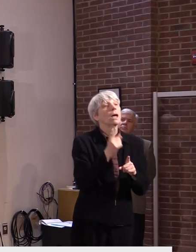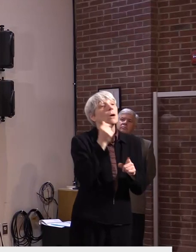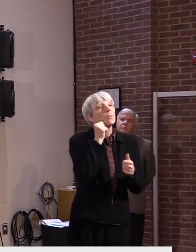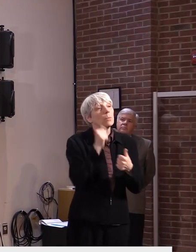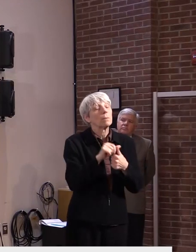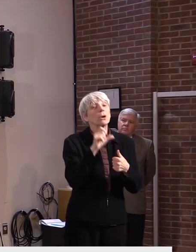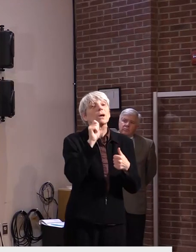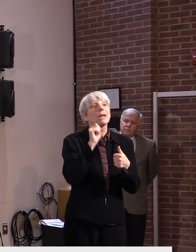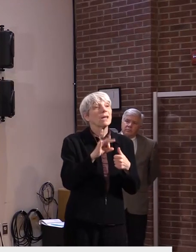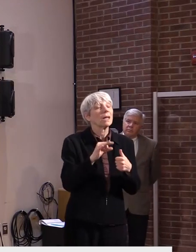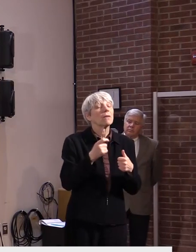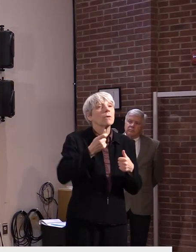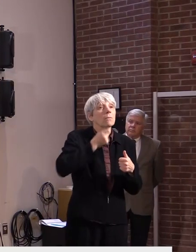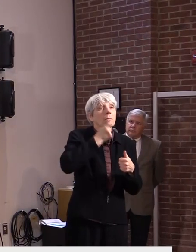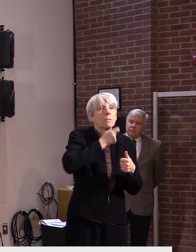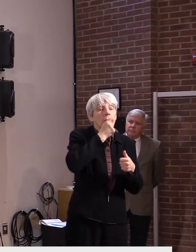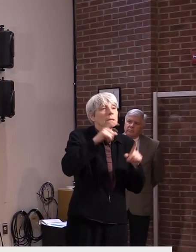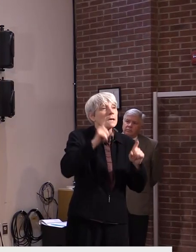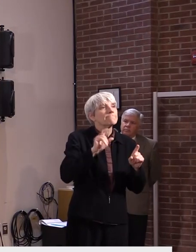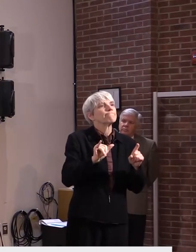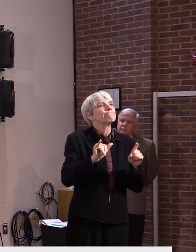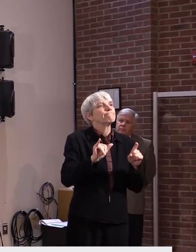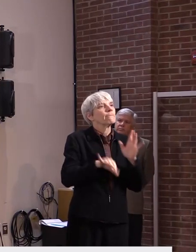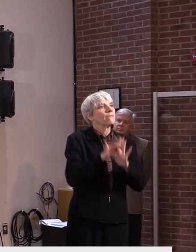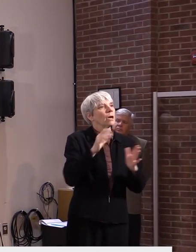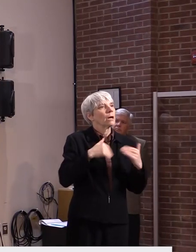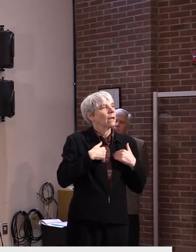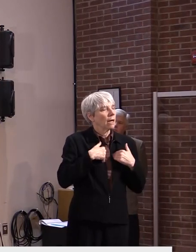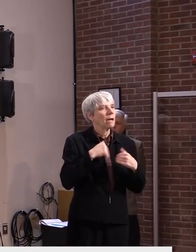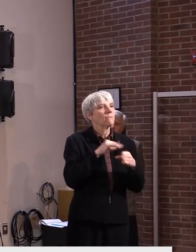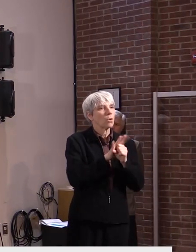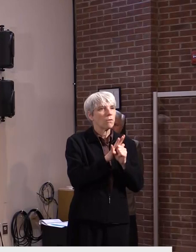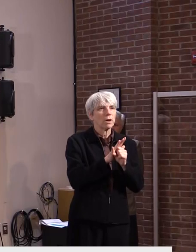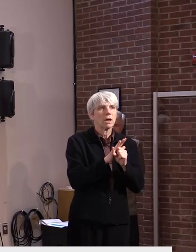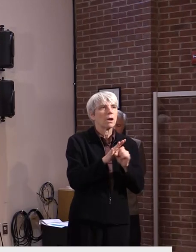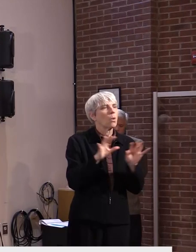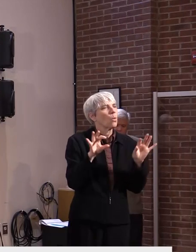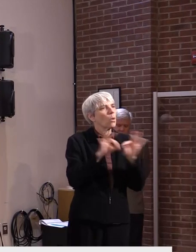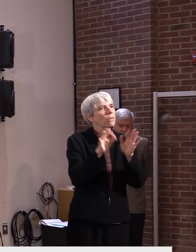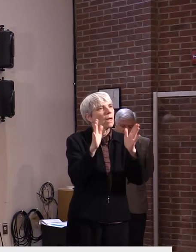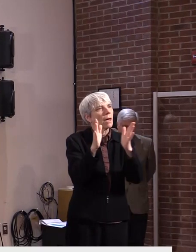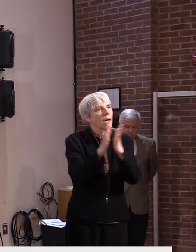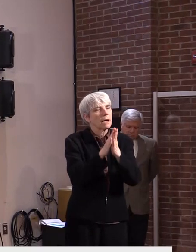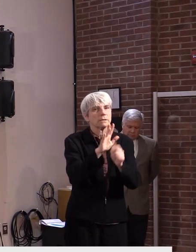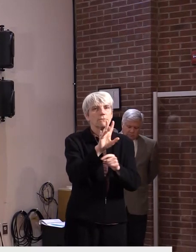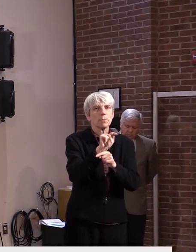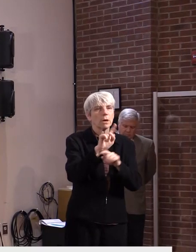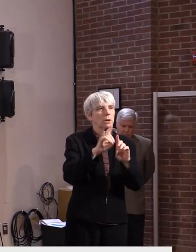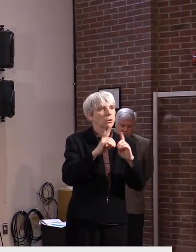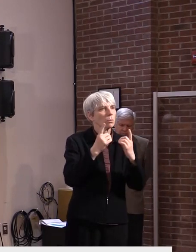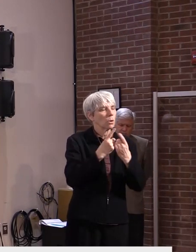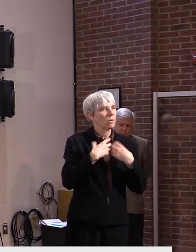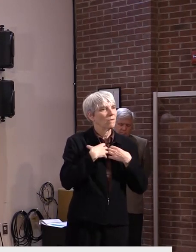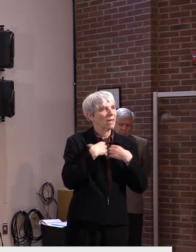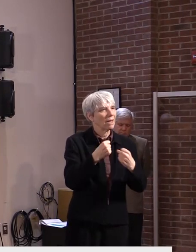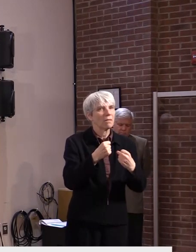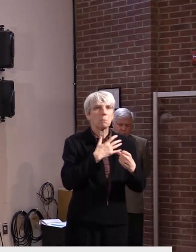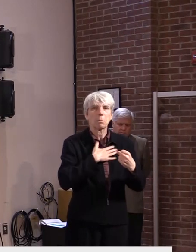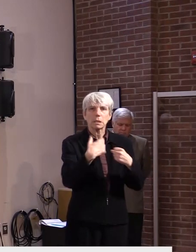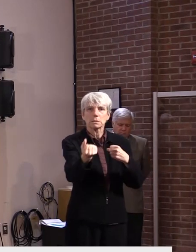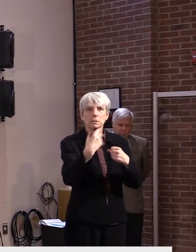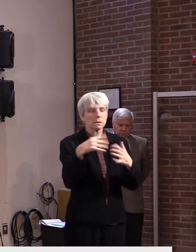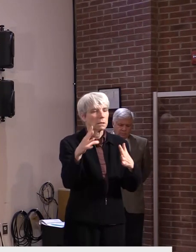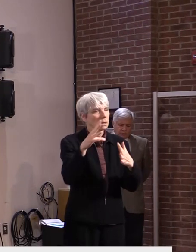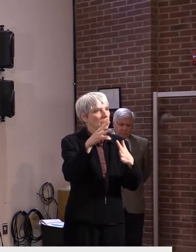test that they can also get a free pulse oximeter from the health department. This small device